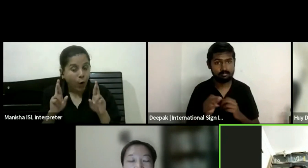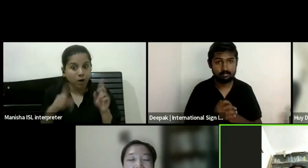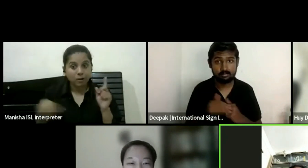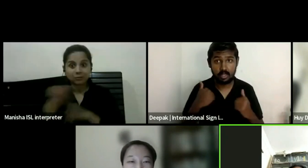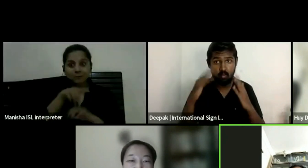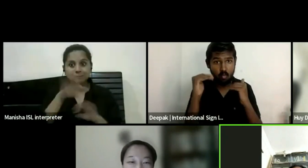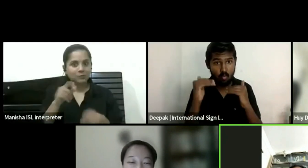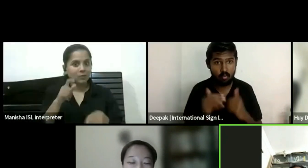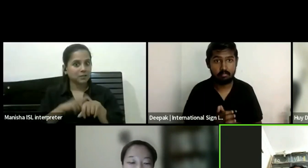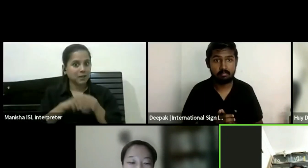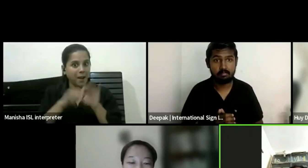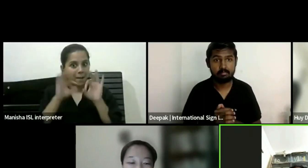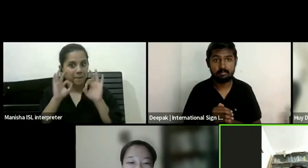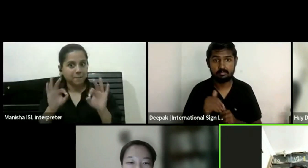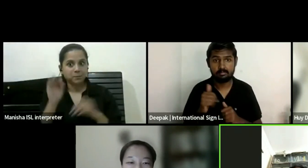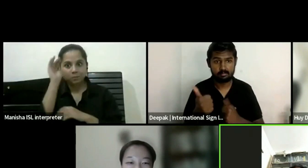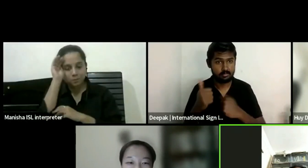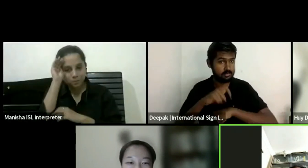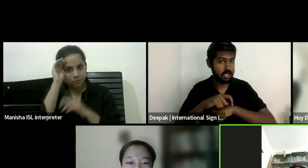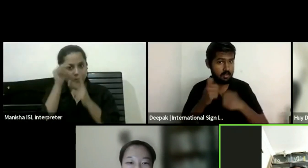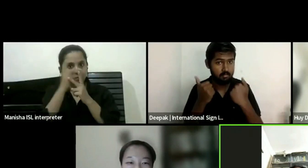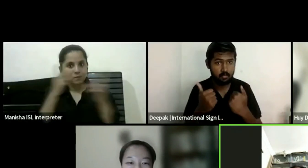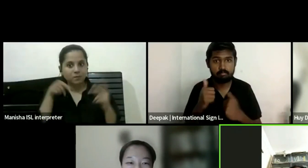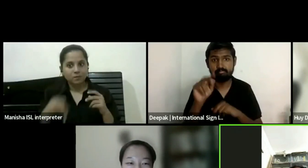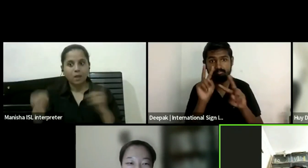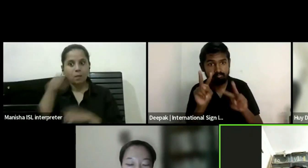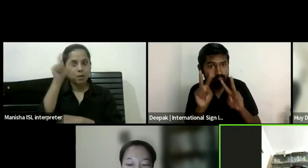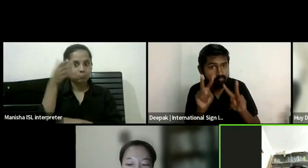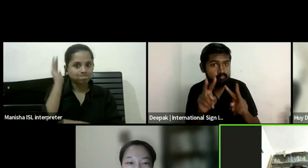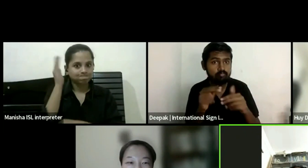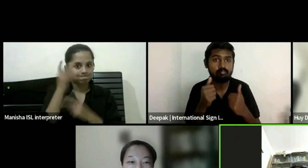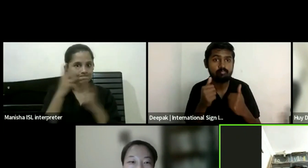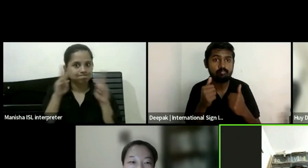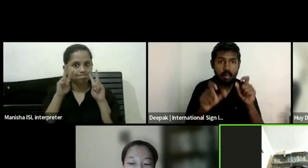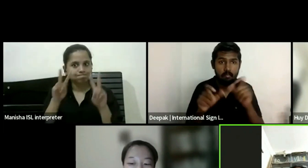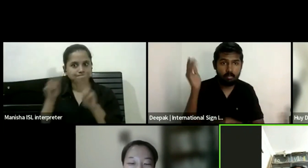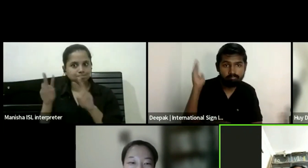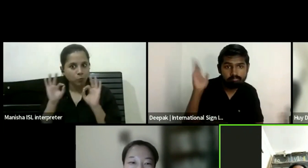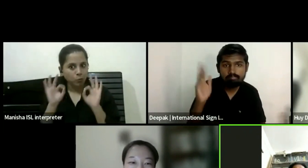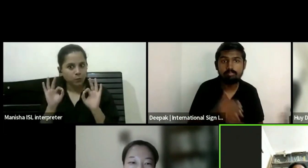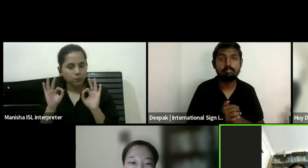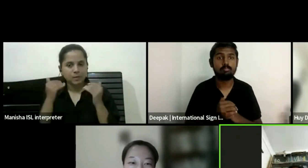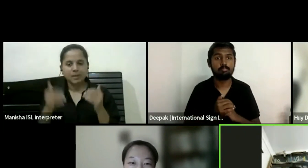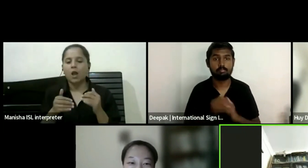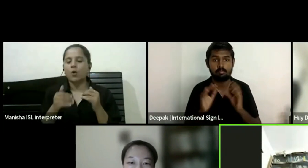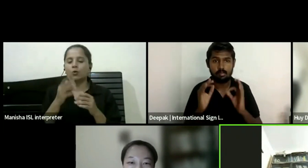time listening to all the learned presenter. So we come to the closing